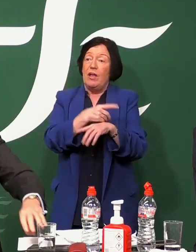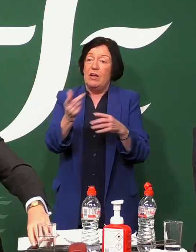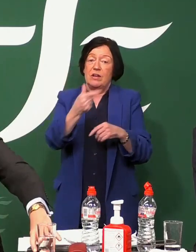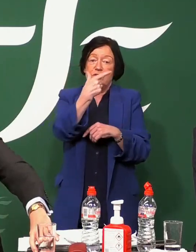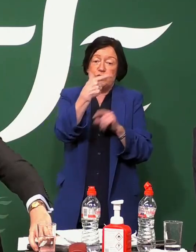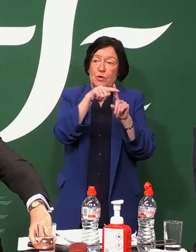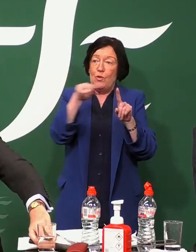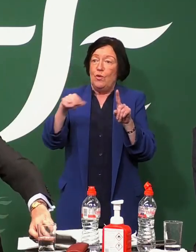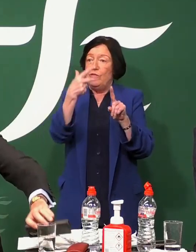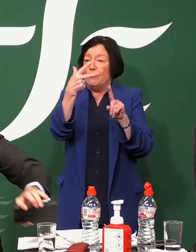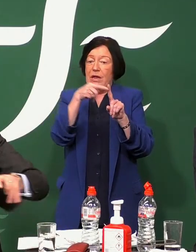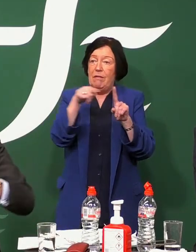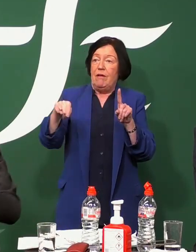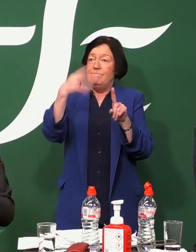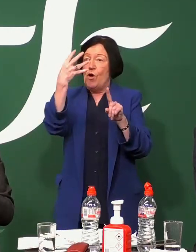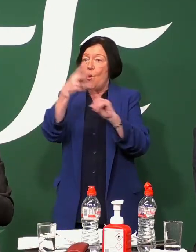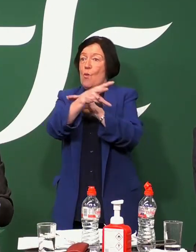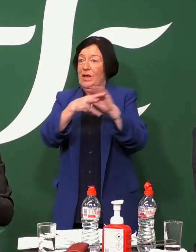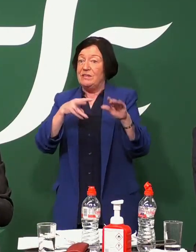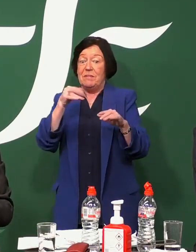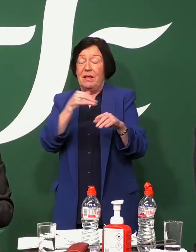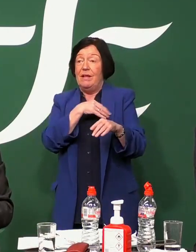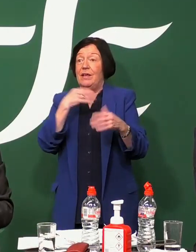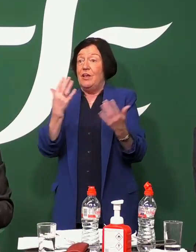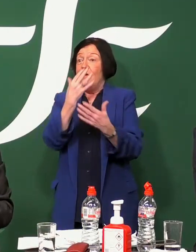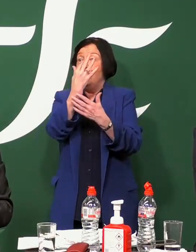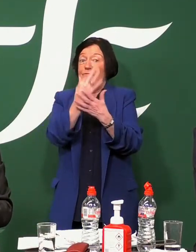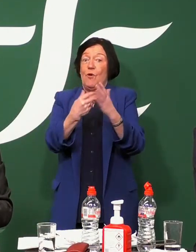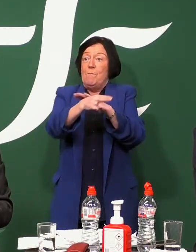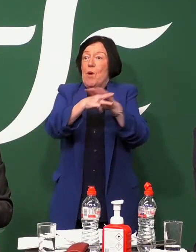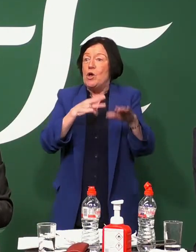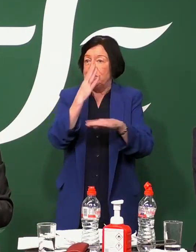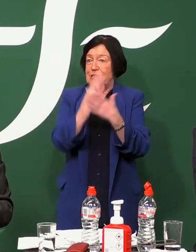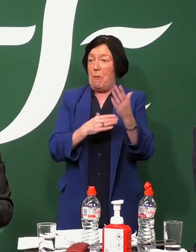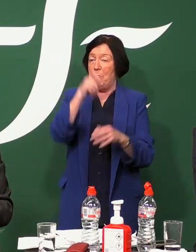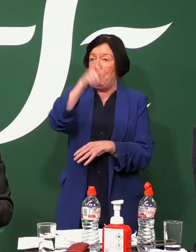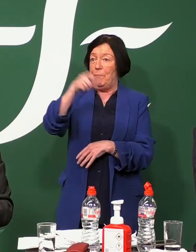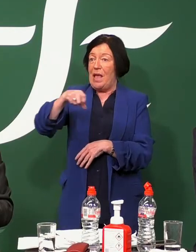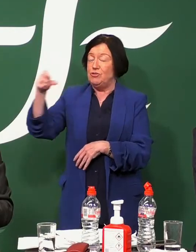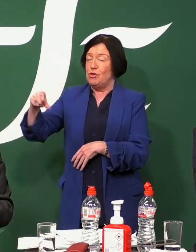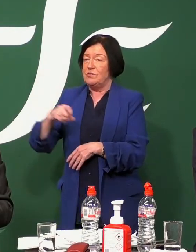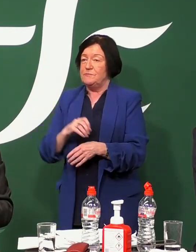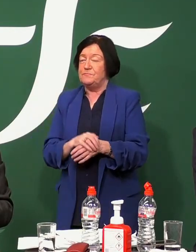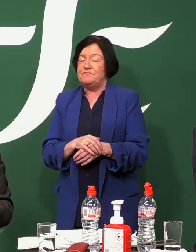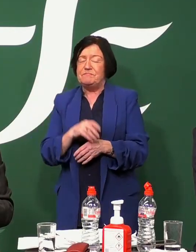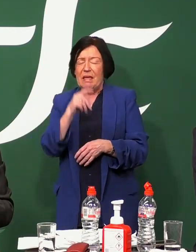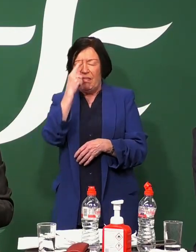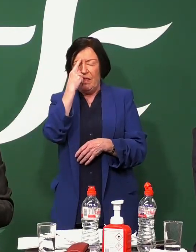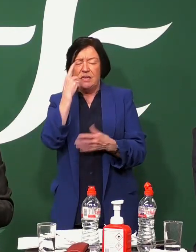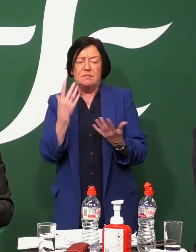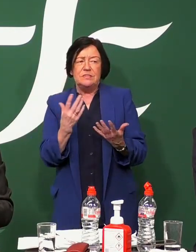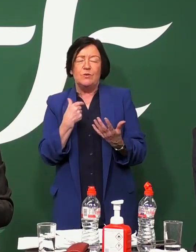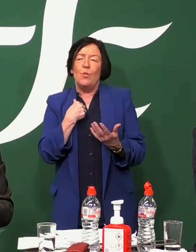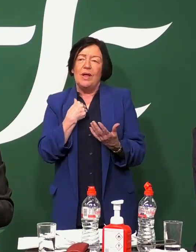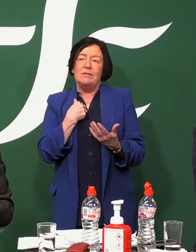2, 3, and 4 weeks and longer, 2, 3 months on some occasions. So I guess the